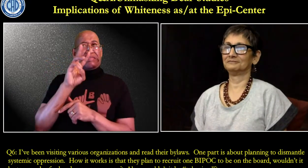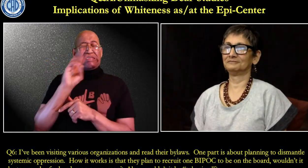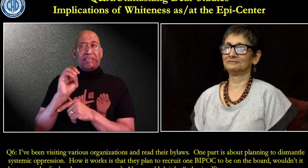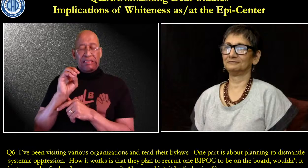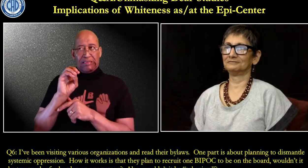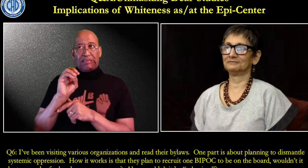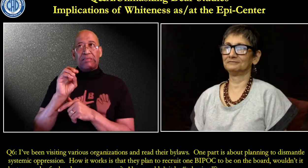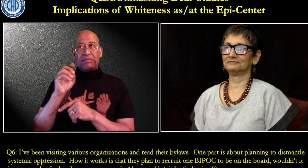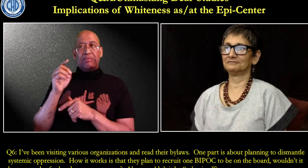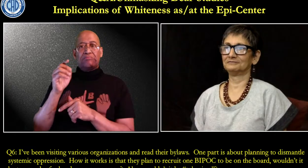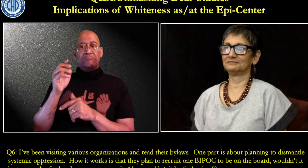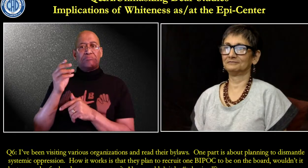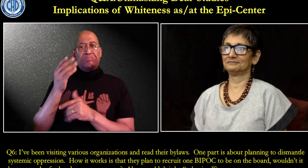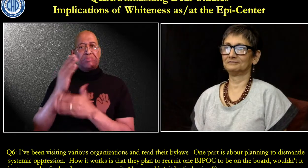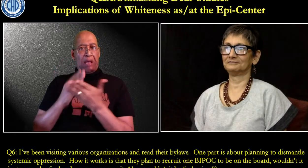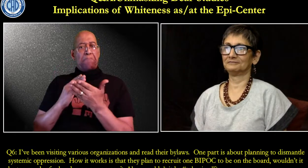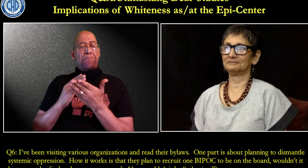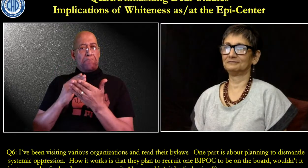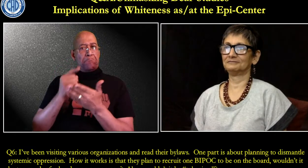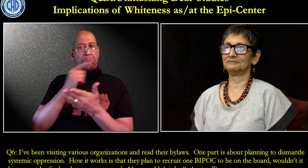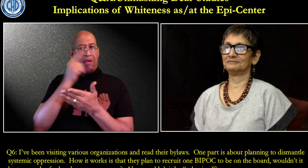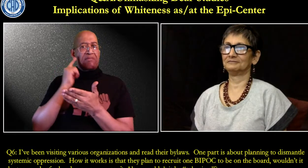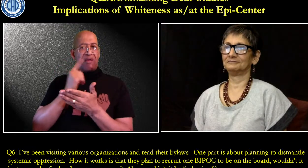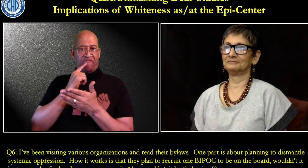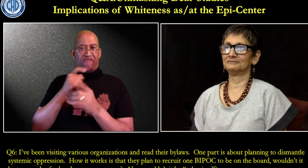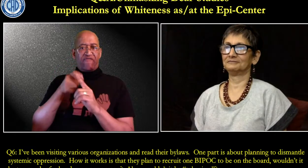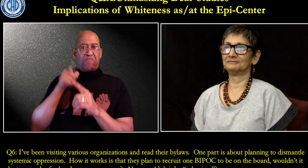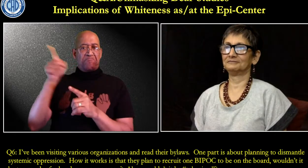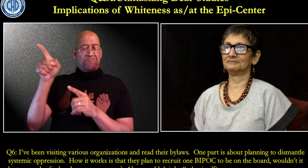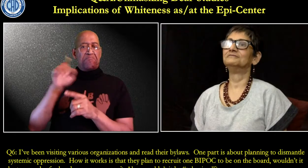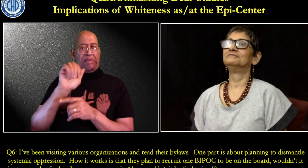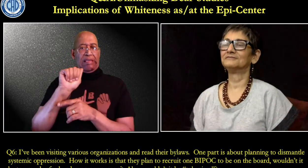race. I think 1860,